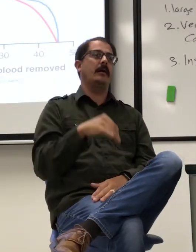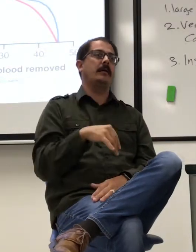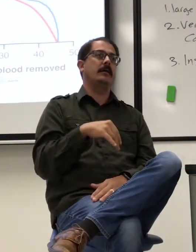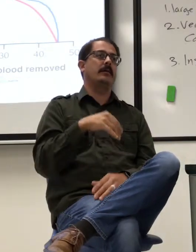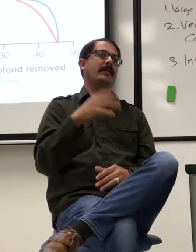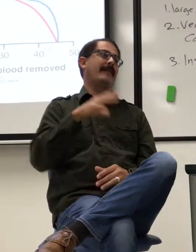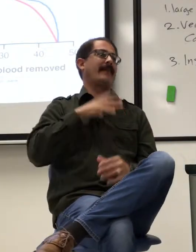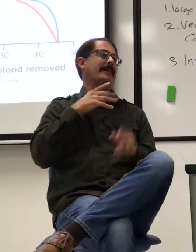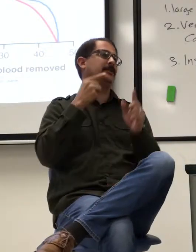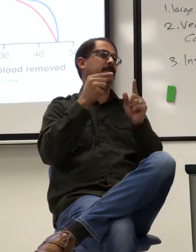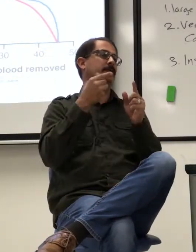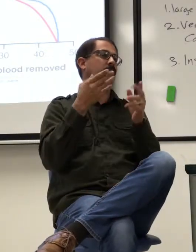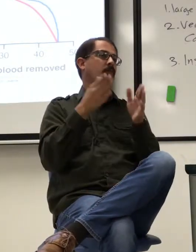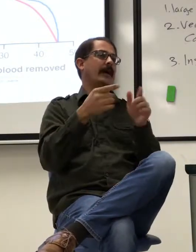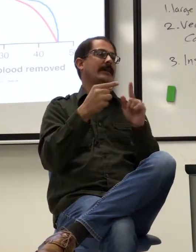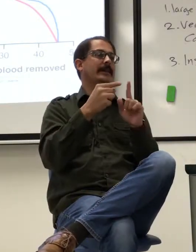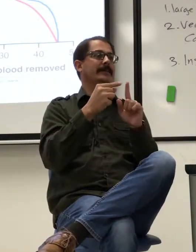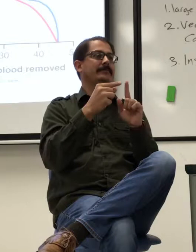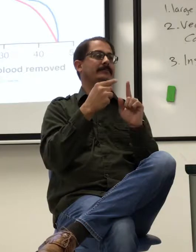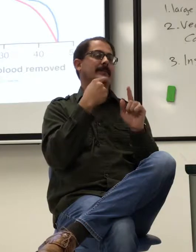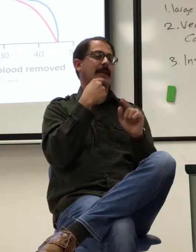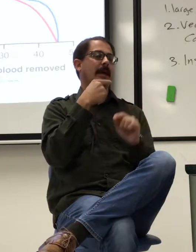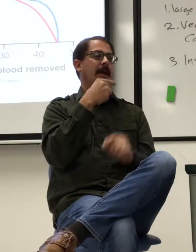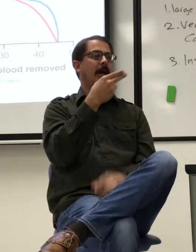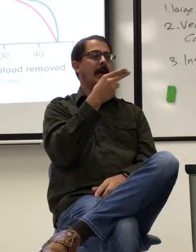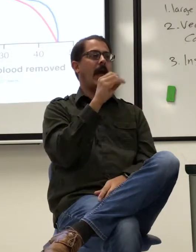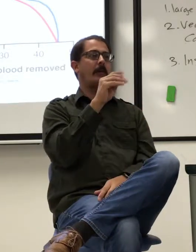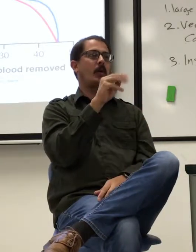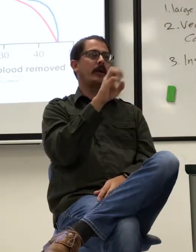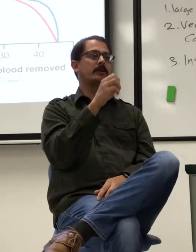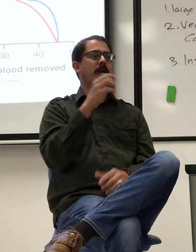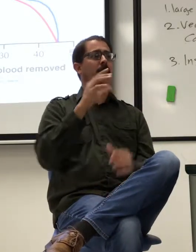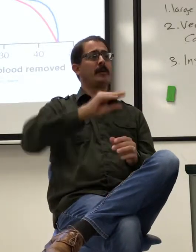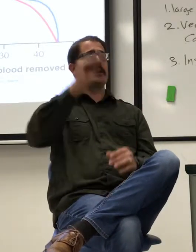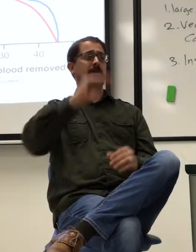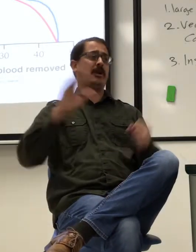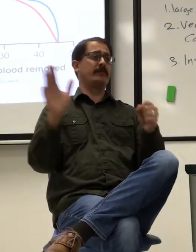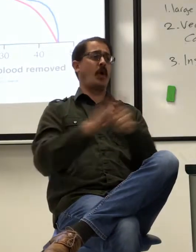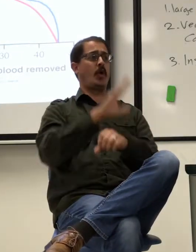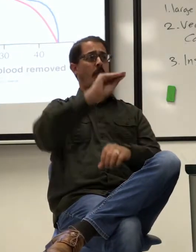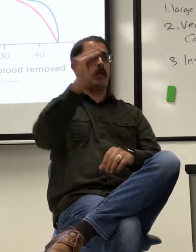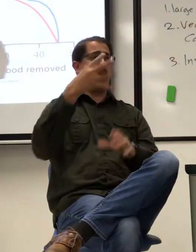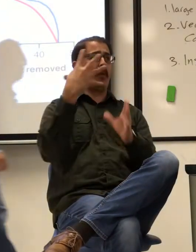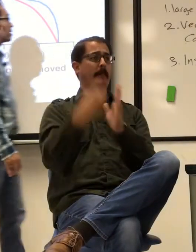or the fancy way they put it, percentage of total blood removed.